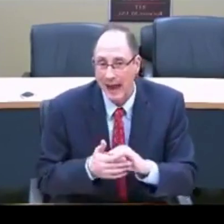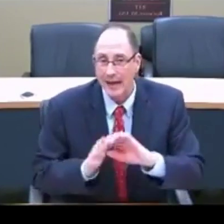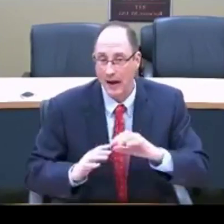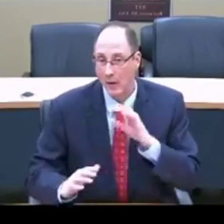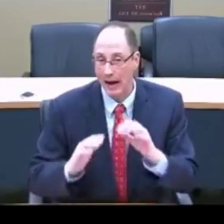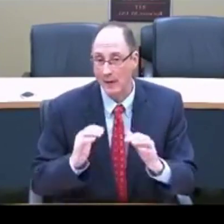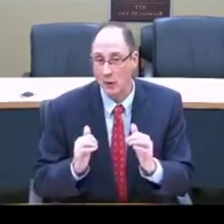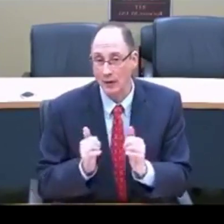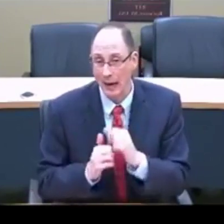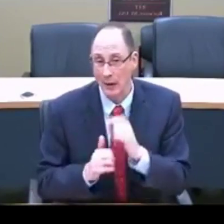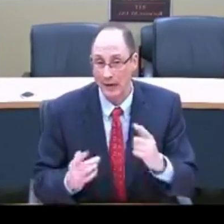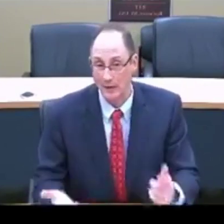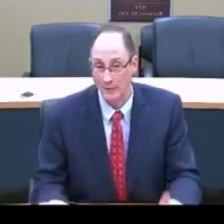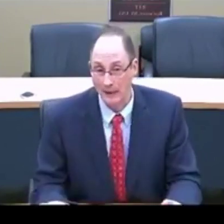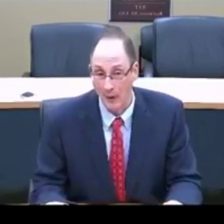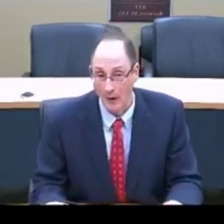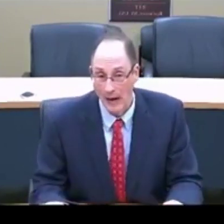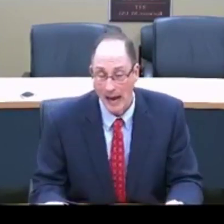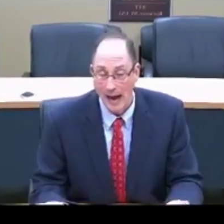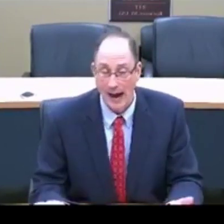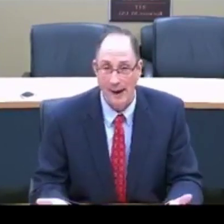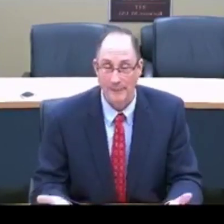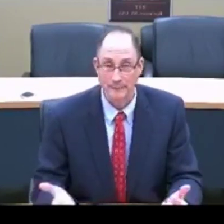And that's how I communicate with hearing people.